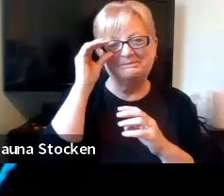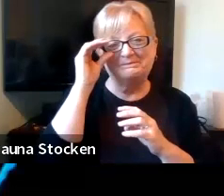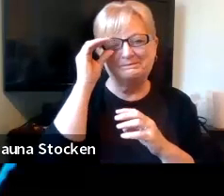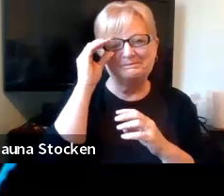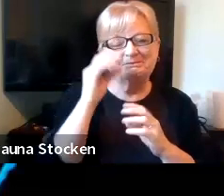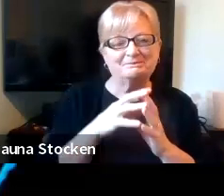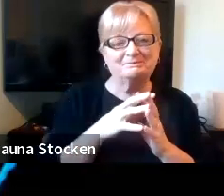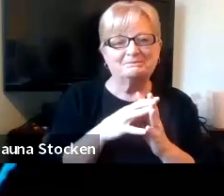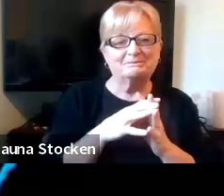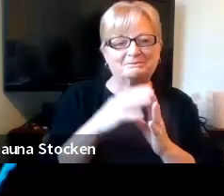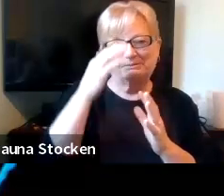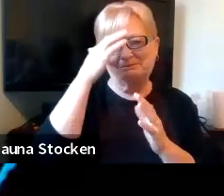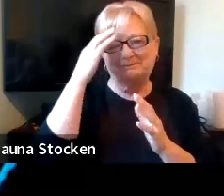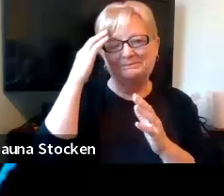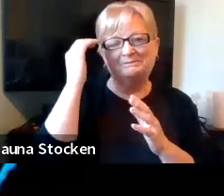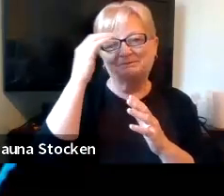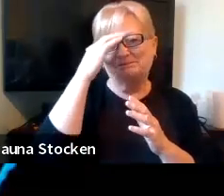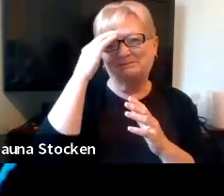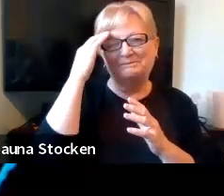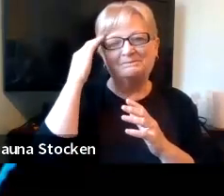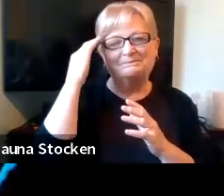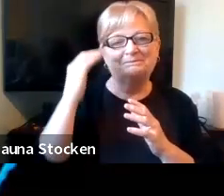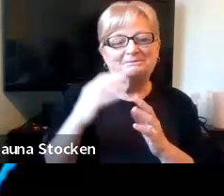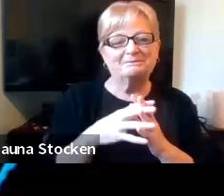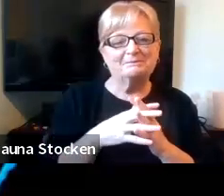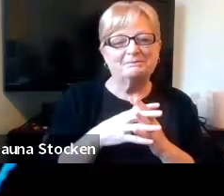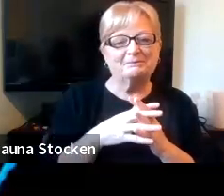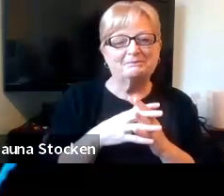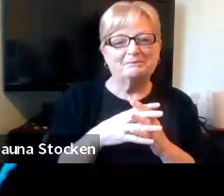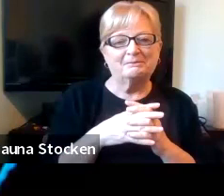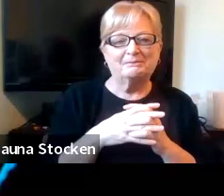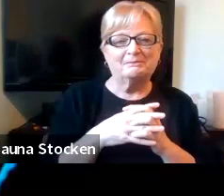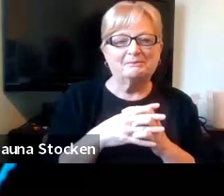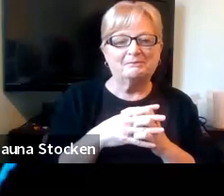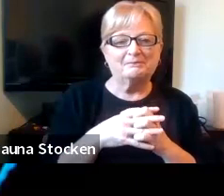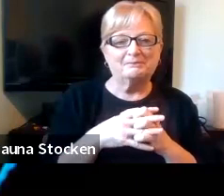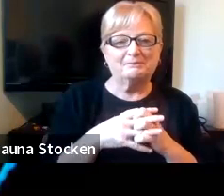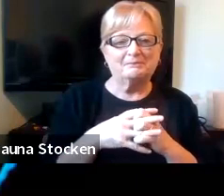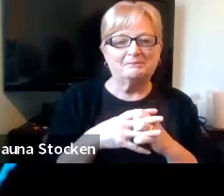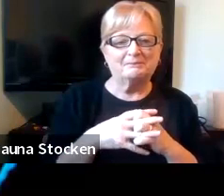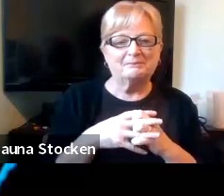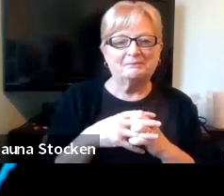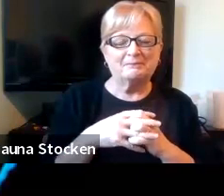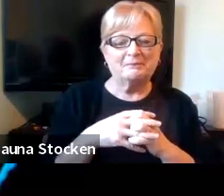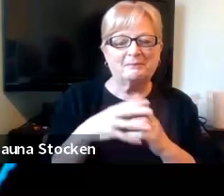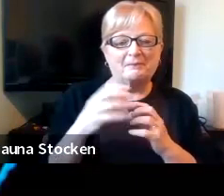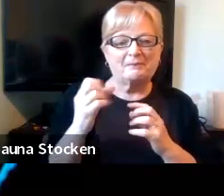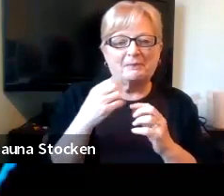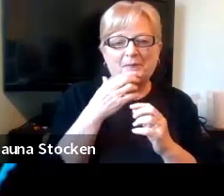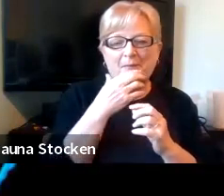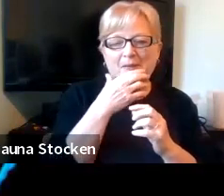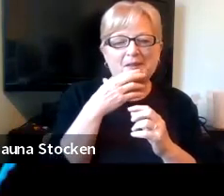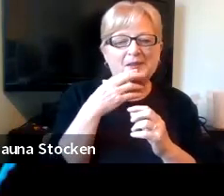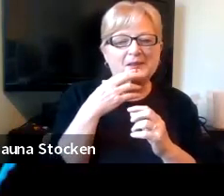Screen share needed controls. Screen. June smart oven intelligent cooking or use toaster oven air fryer dehydrator roaster. Is the video Use showing screen share. up? Press F6 to switch to Yeah. Yes. Yeah. I haven't begun playing it yet,